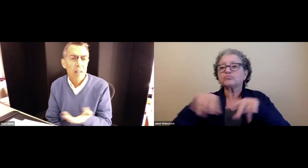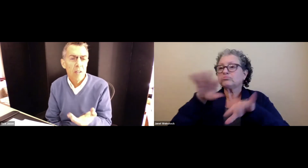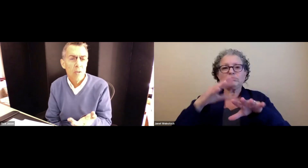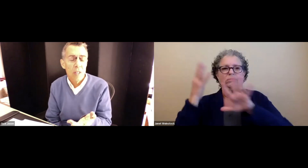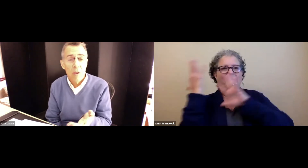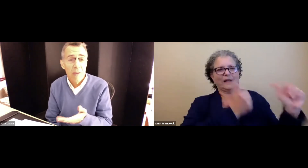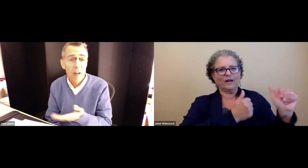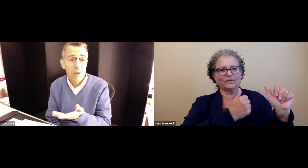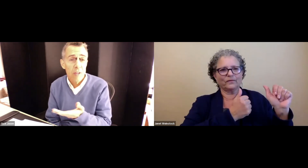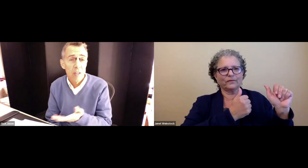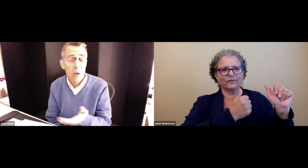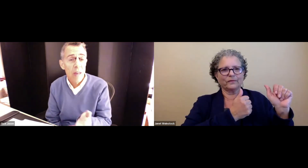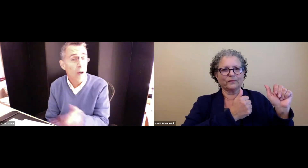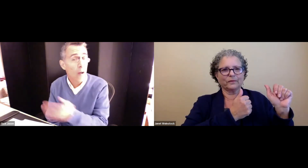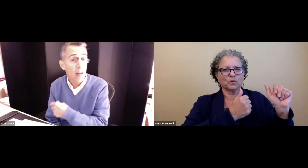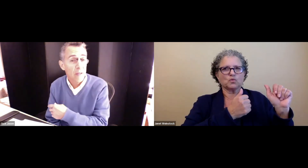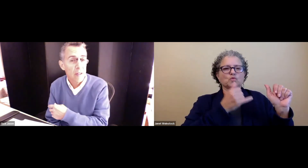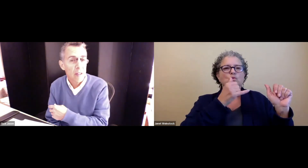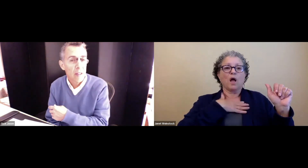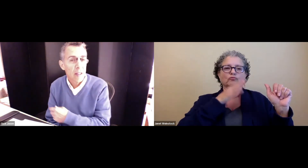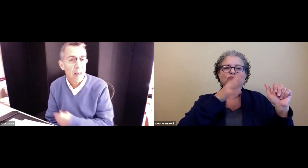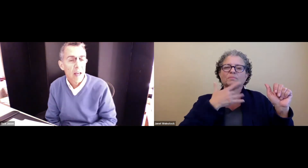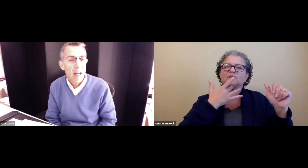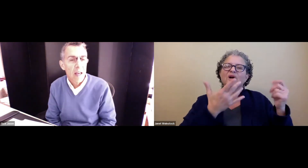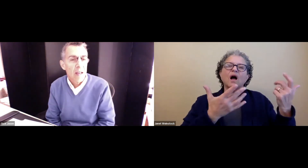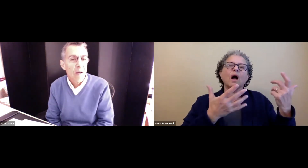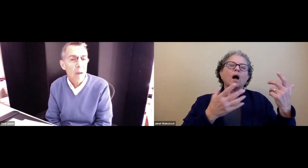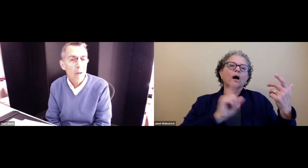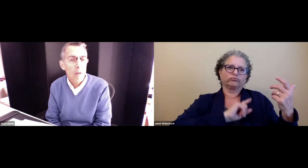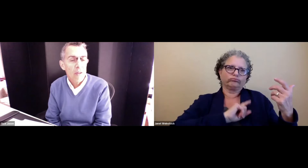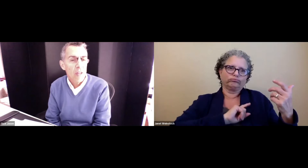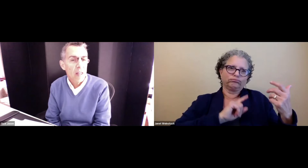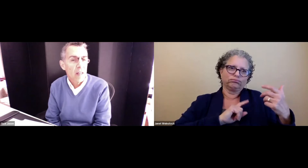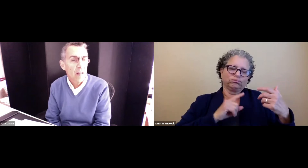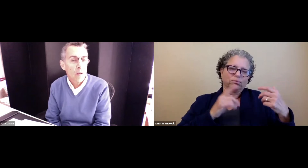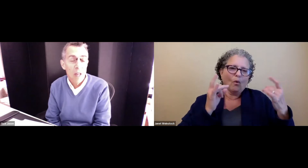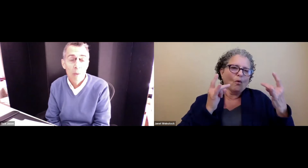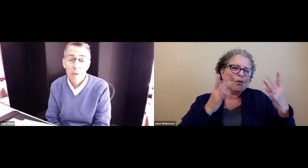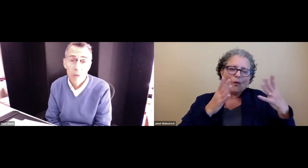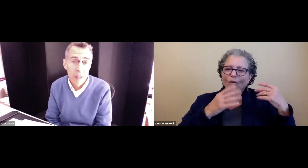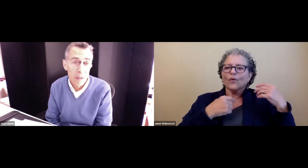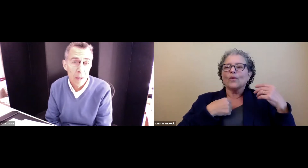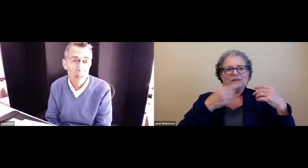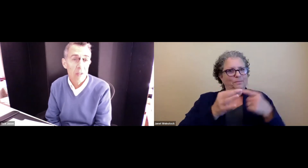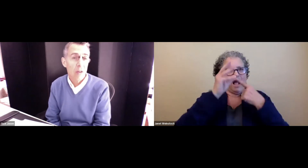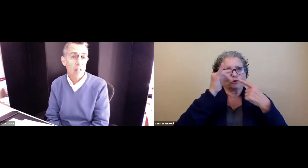said, "Okay, fine, if you say so," and they all left. My grandmother said, that was really, really a scary experience,